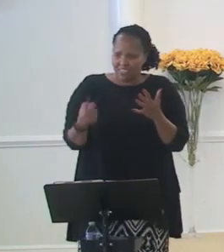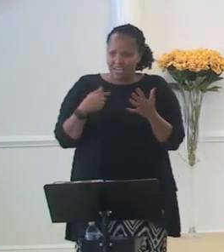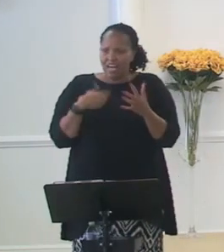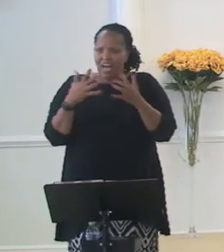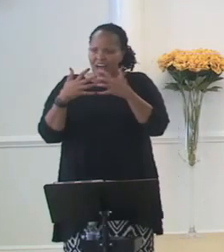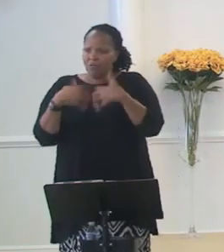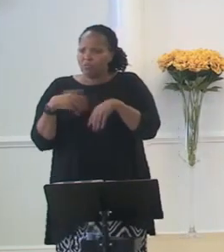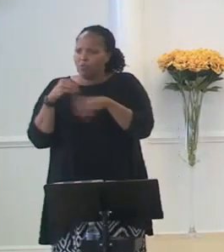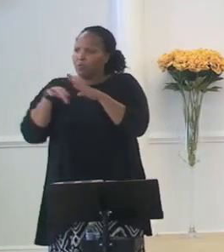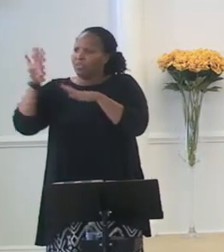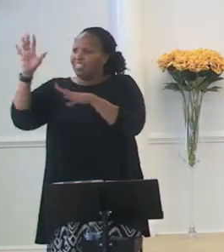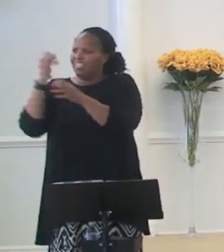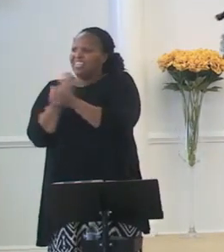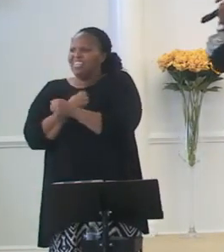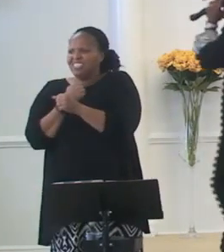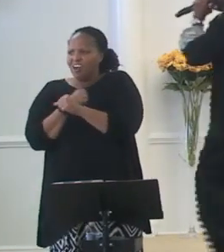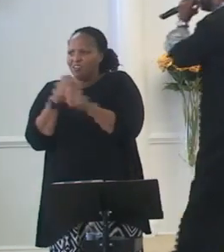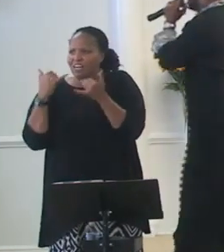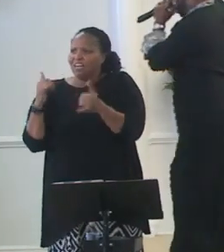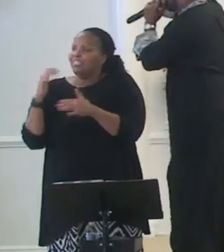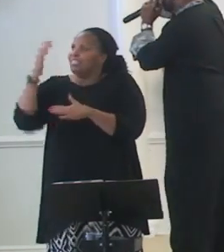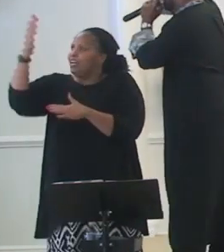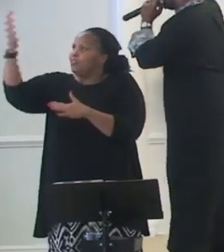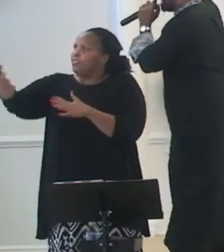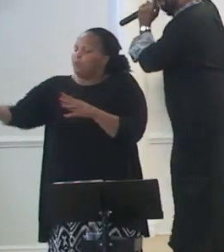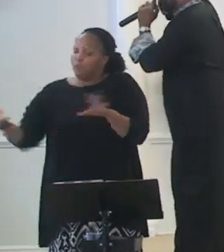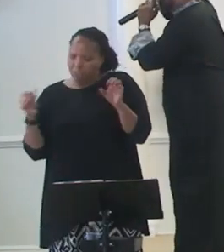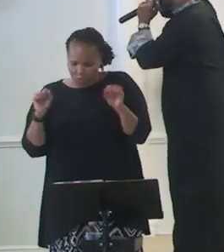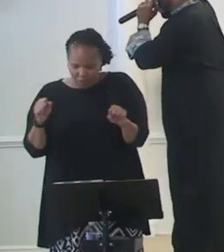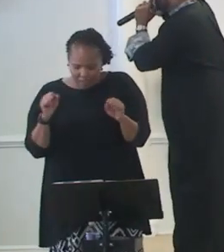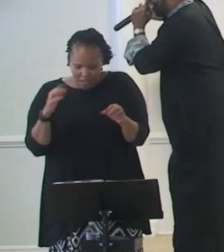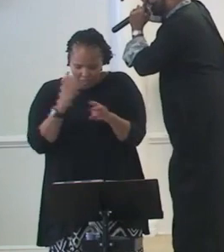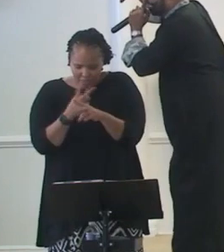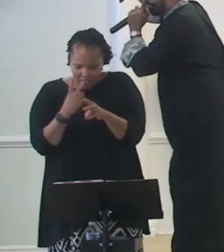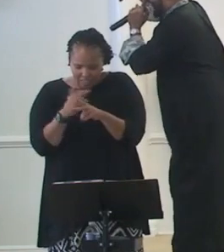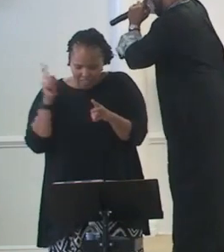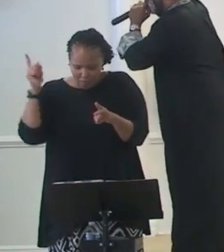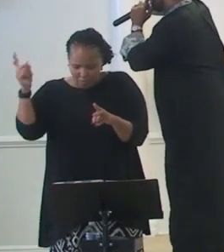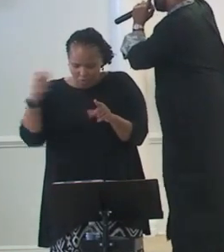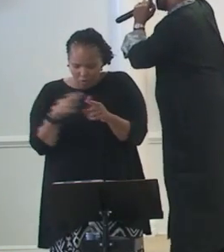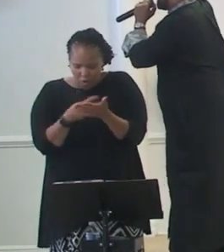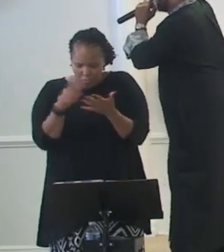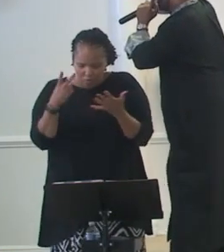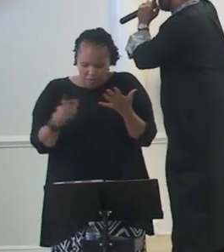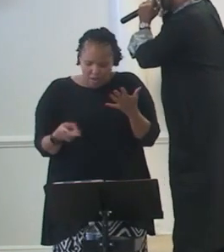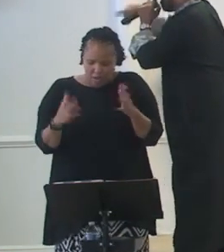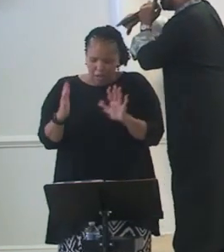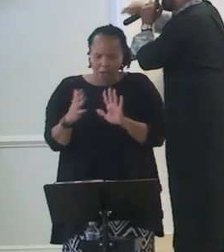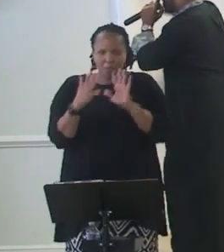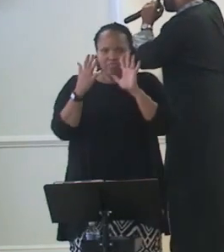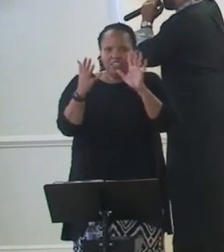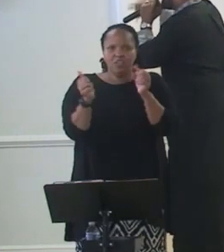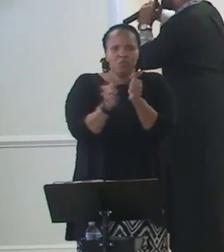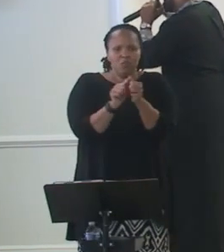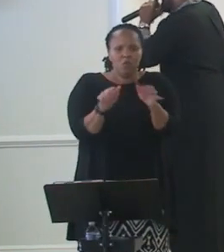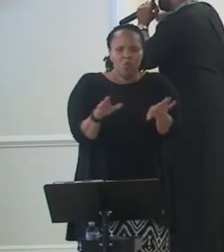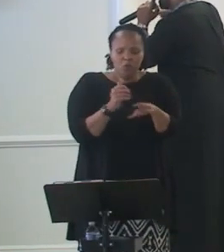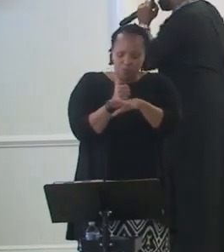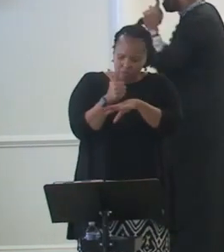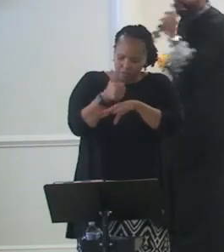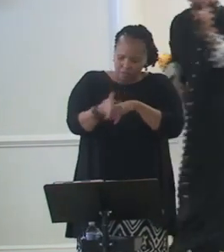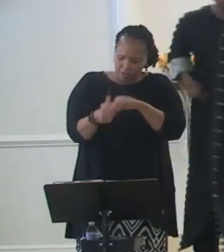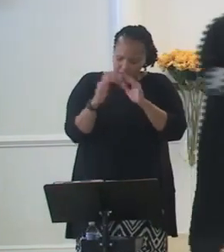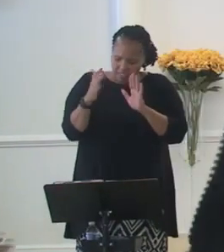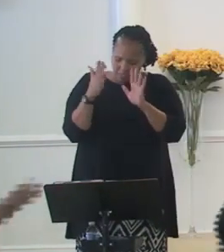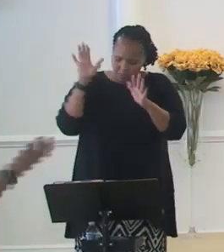broken in his arms. Now unto him who is able to keep you from falling and to present you faultless before the presence of